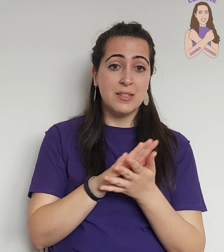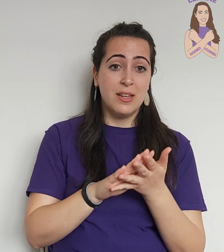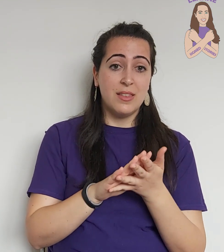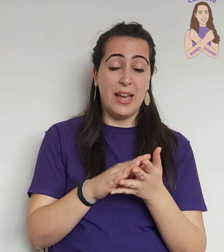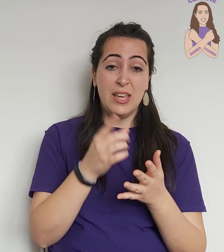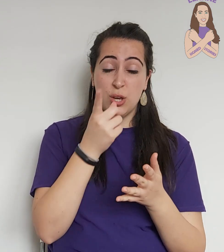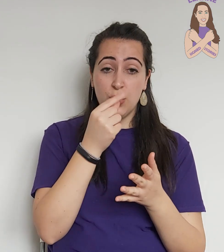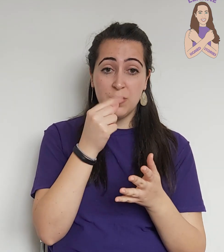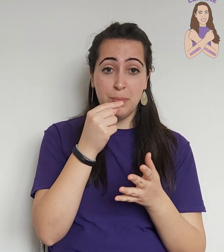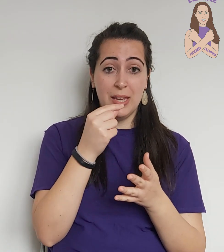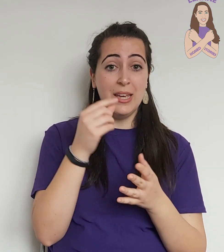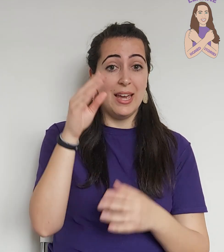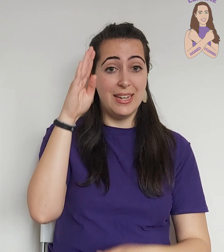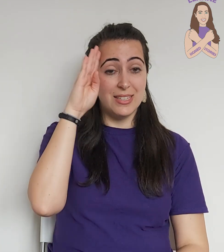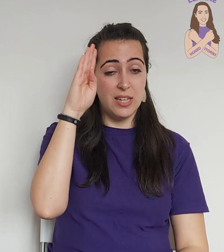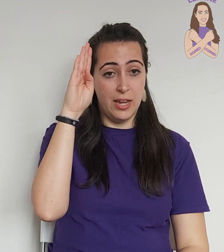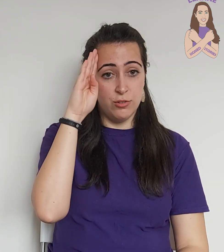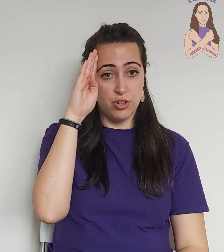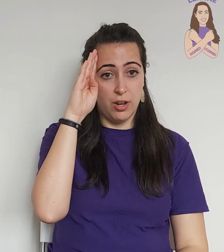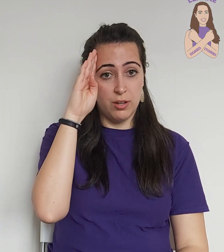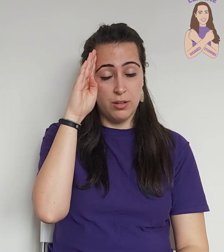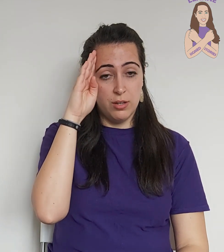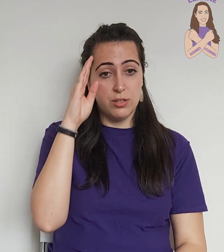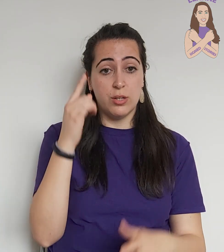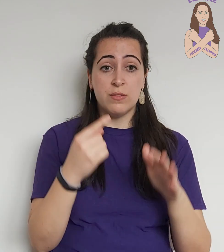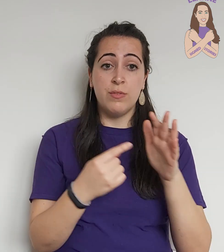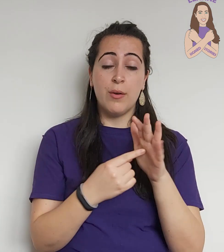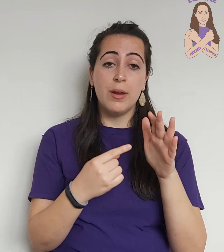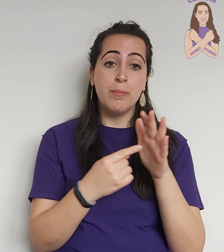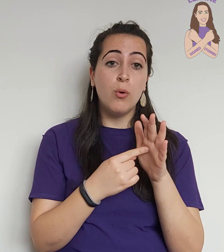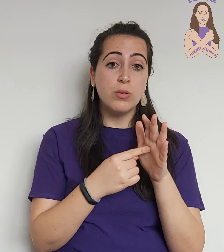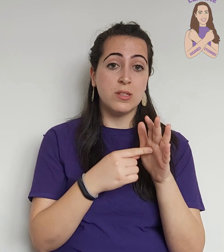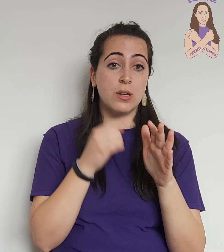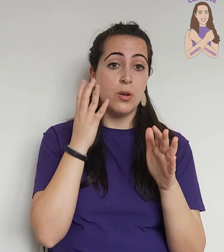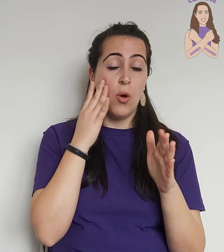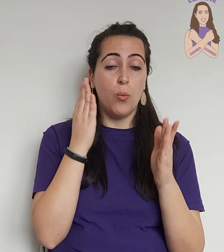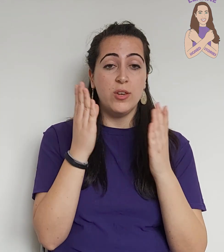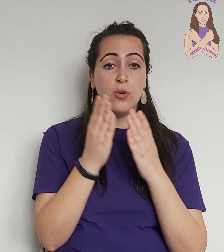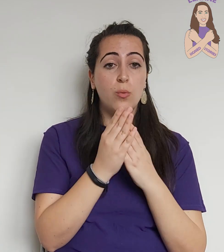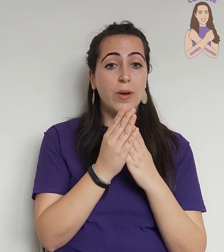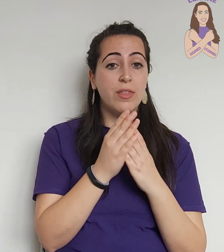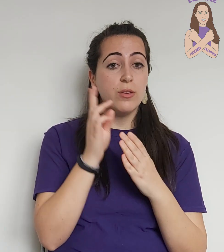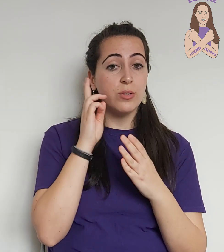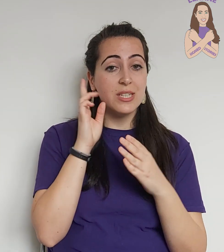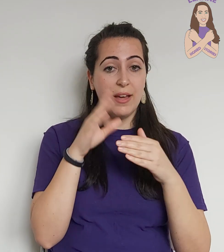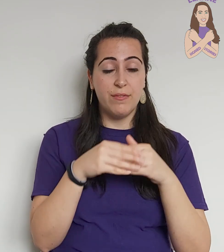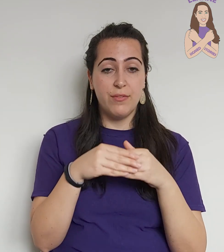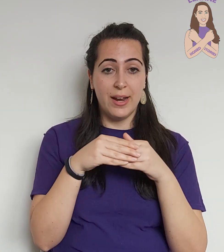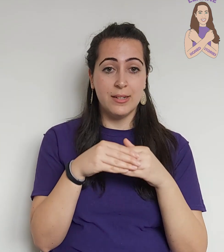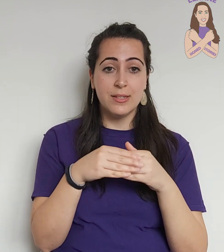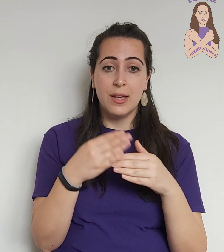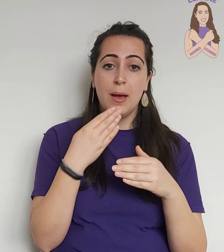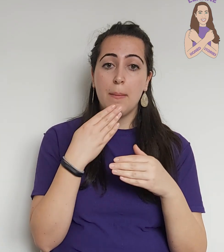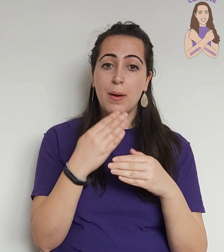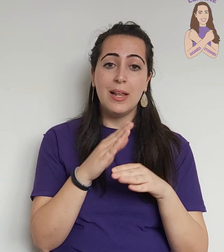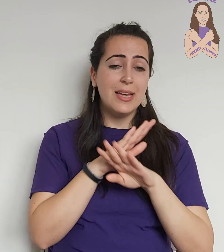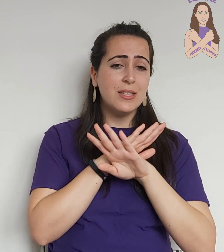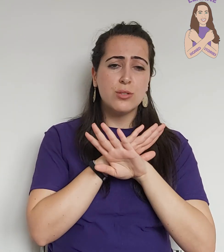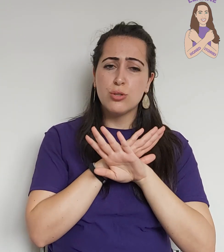he could be in danger. So it's very important when you're with your deaf friends, please don't